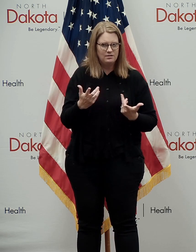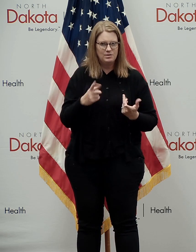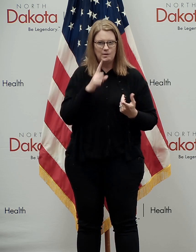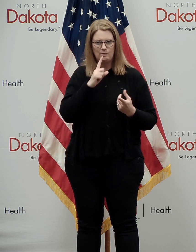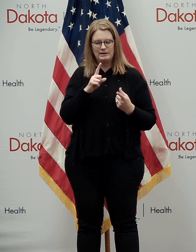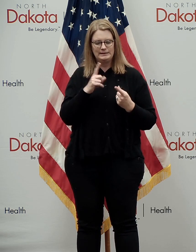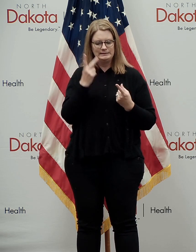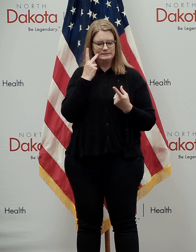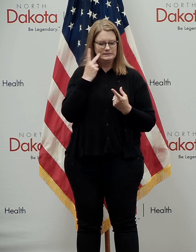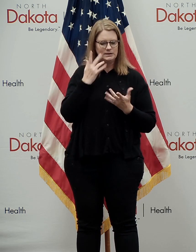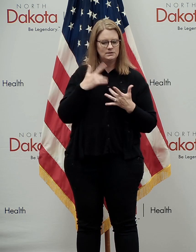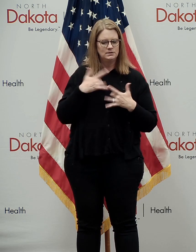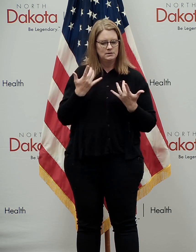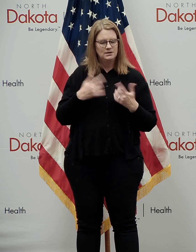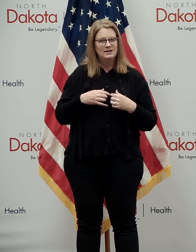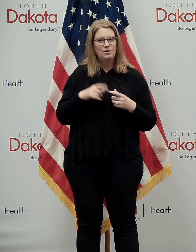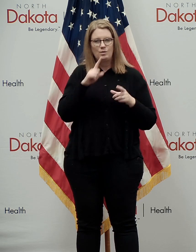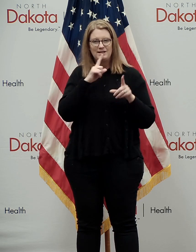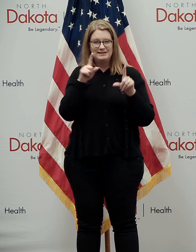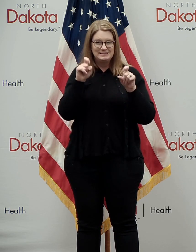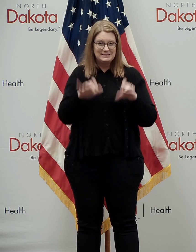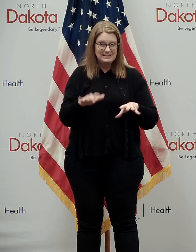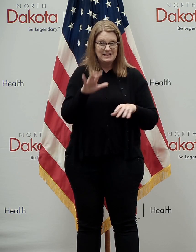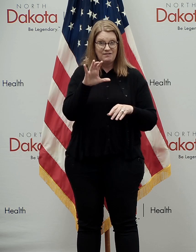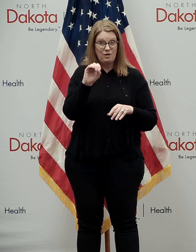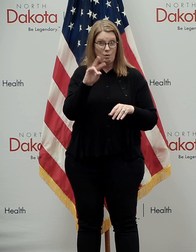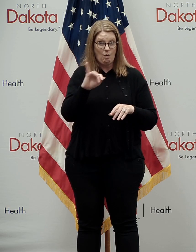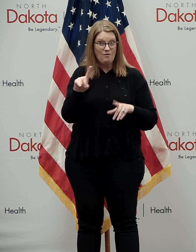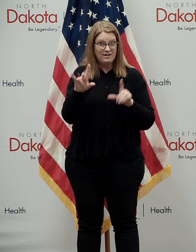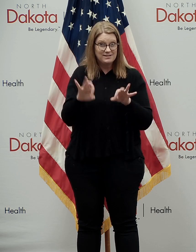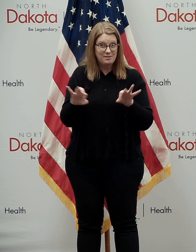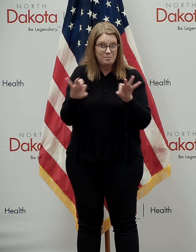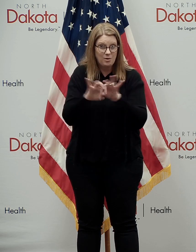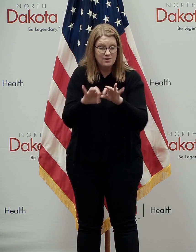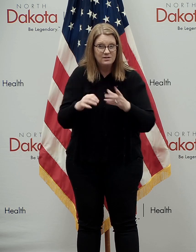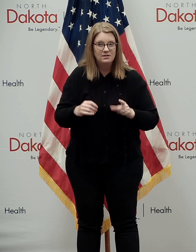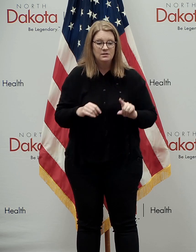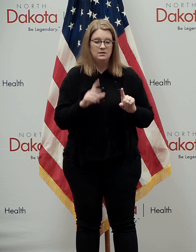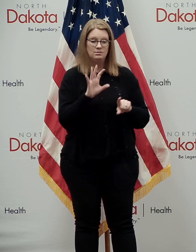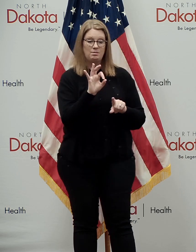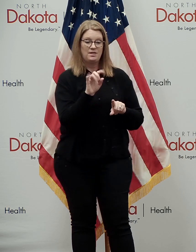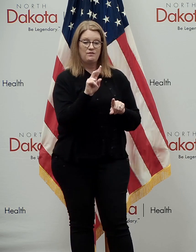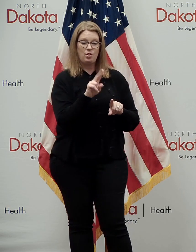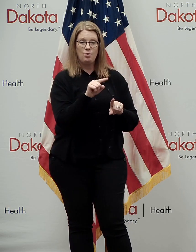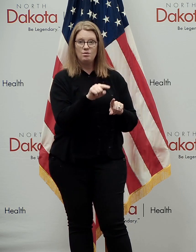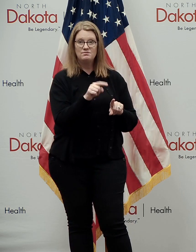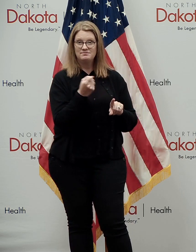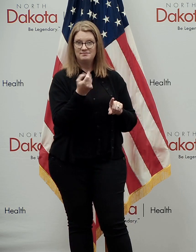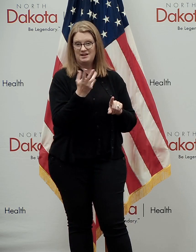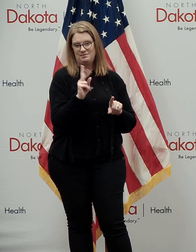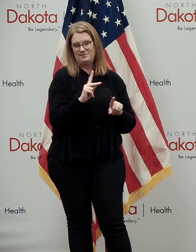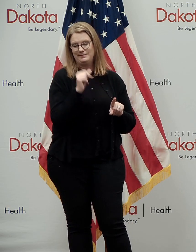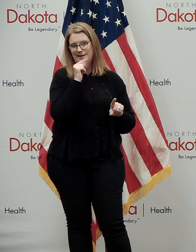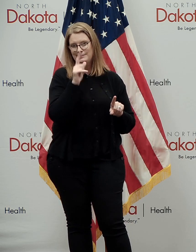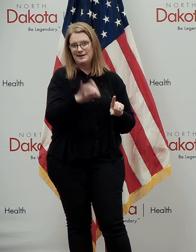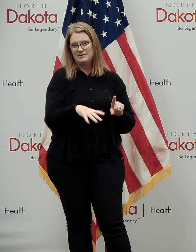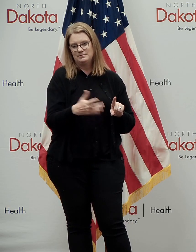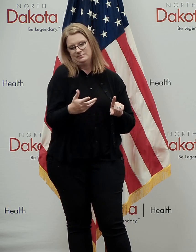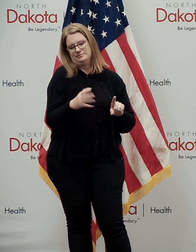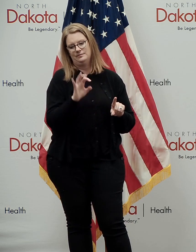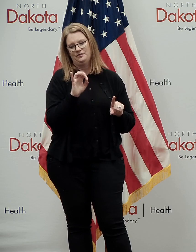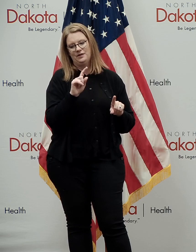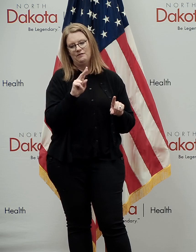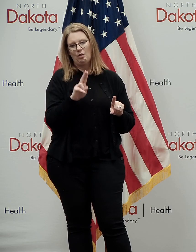ability to test for COVID matters, because you know, with the flu, a lot of times people weren't tested because they'd be just like, hey, if you got the